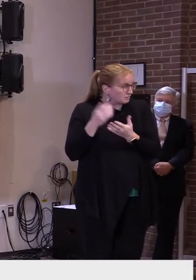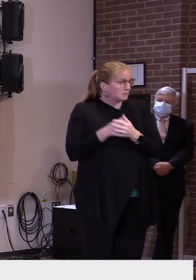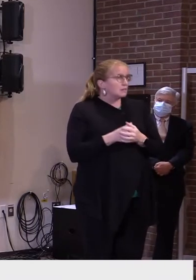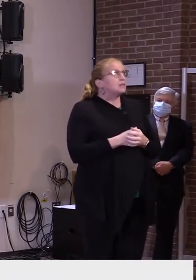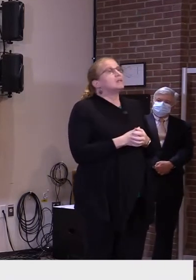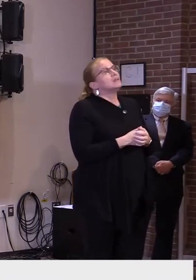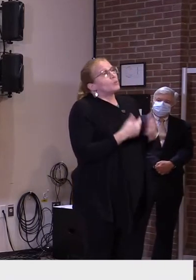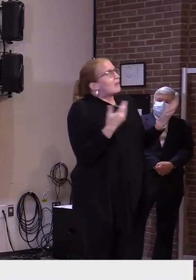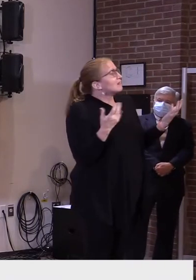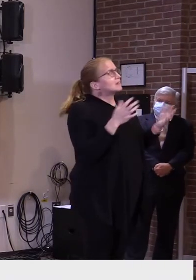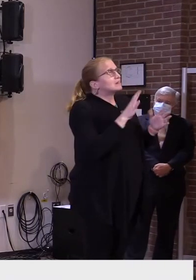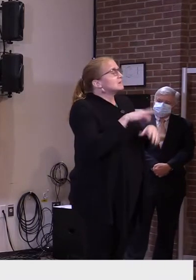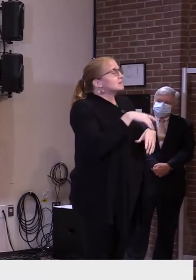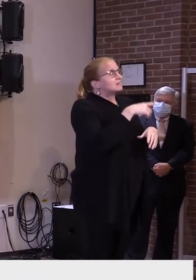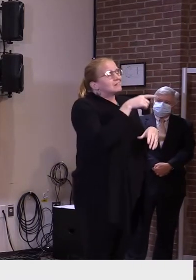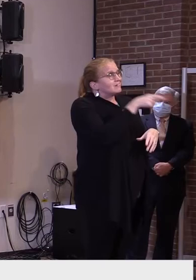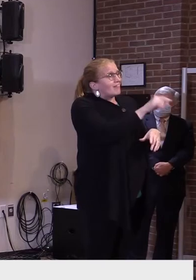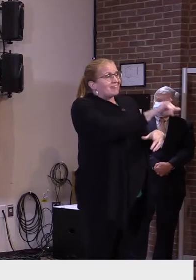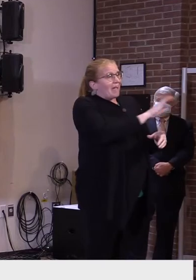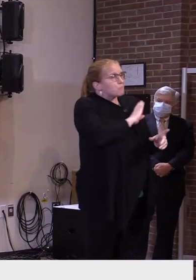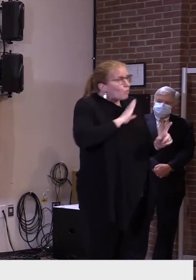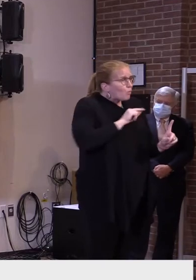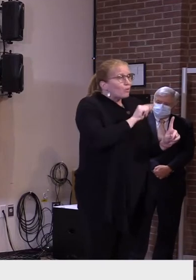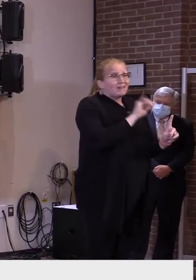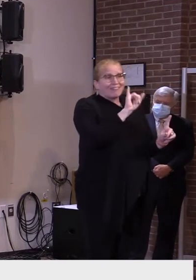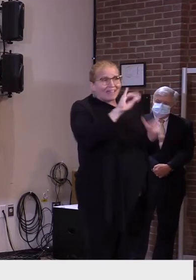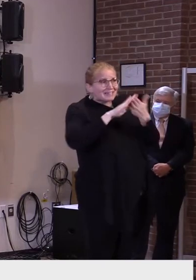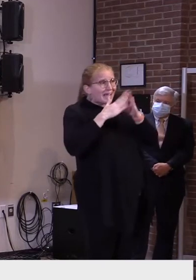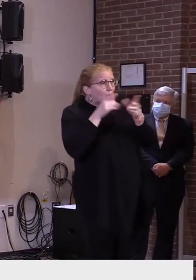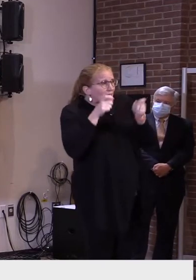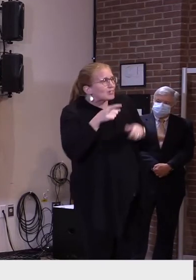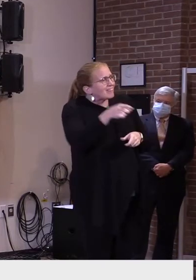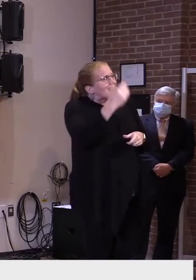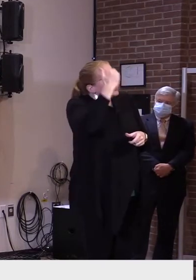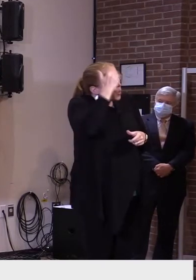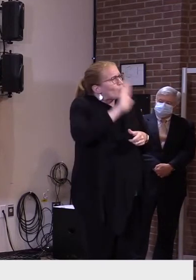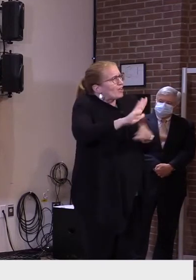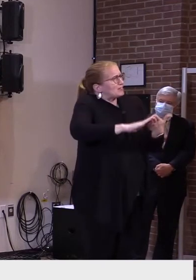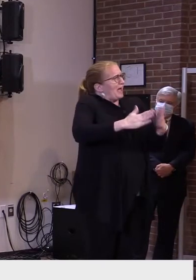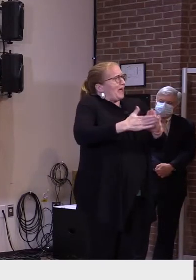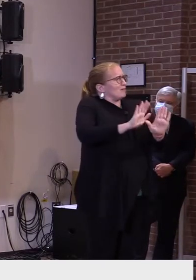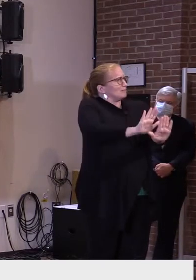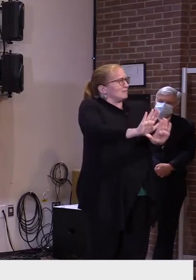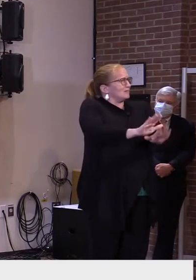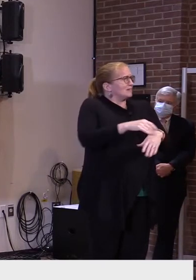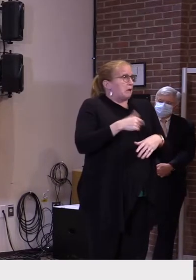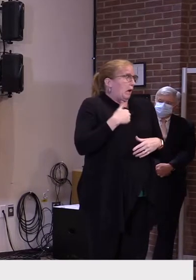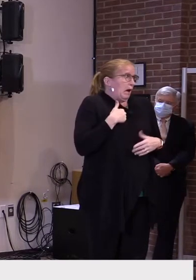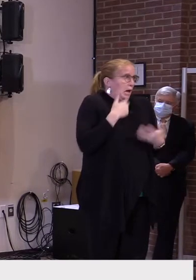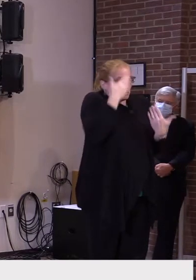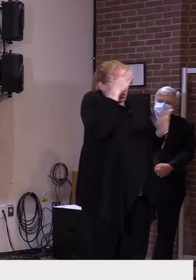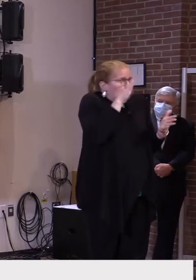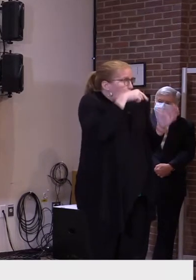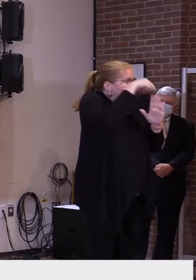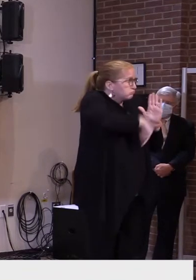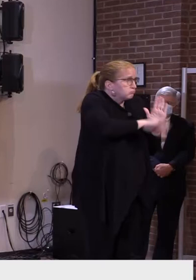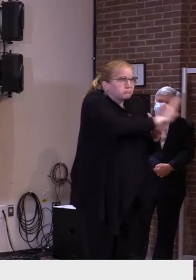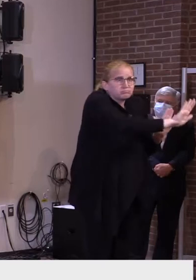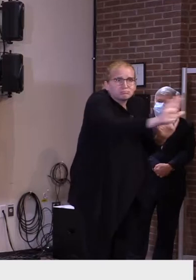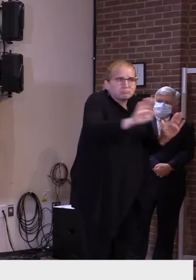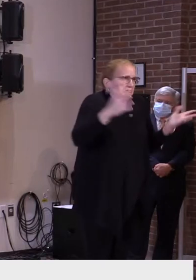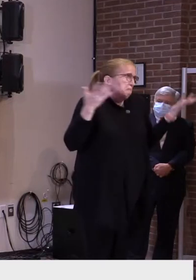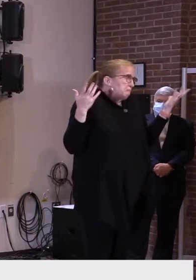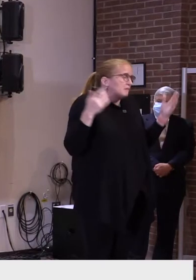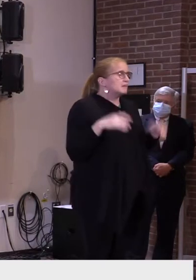residents better than I do. They know what's going on in their community. But at the same time, I think you have to reflect on, you know, what